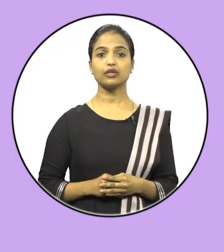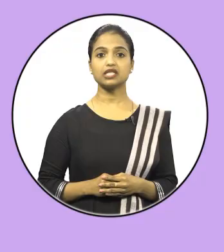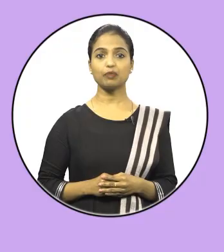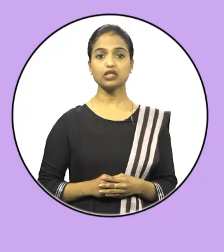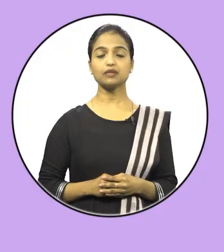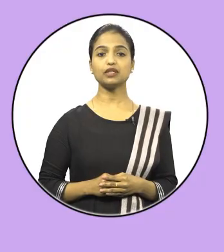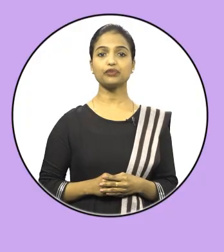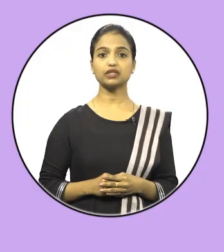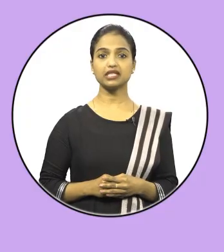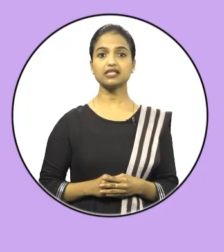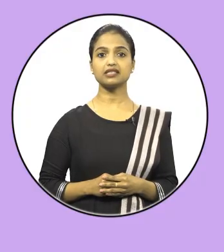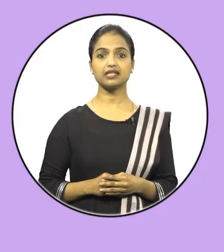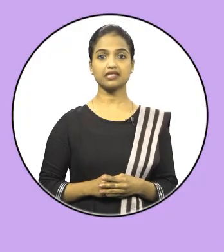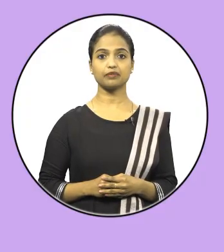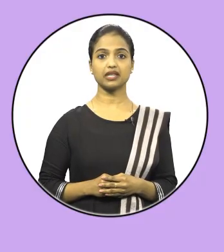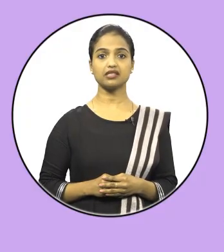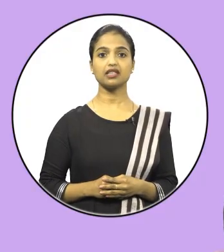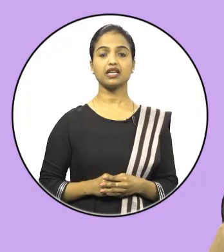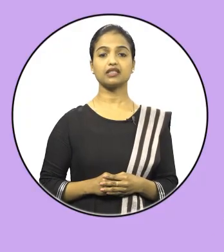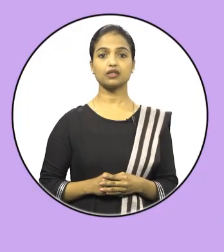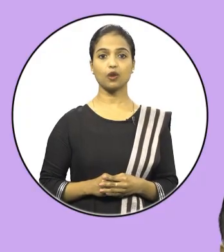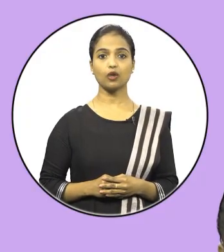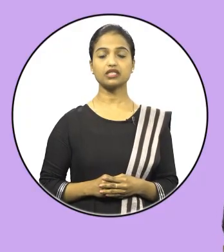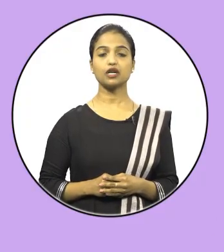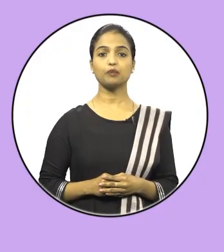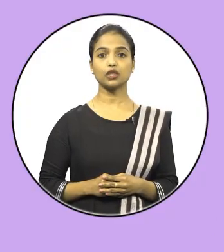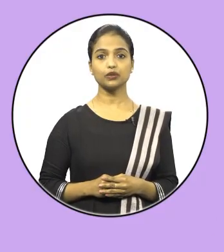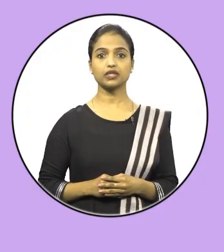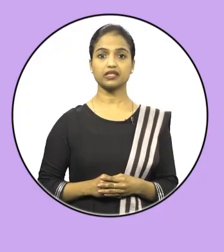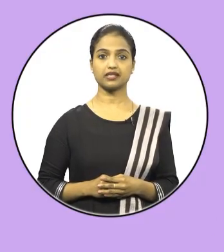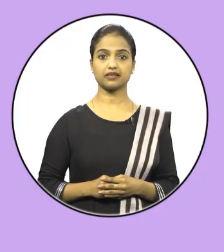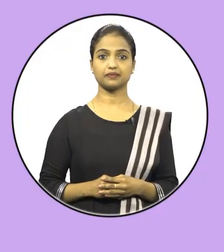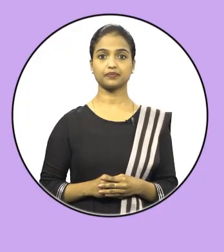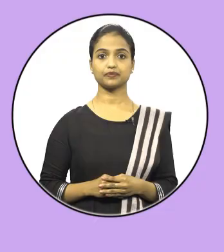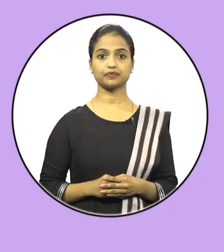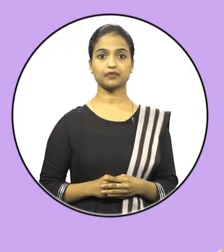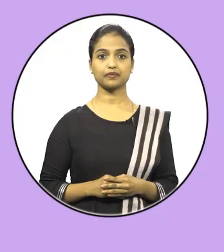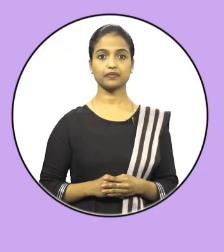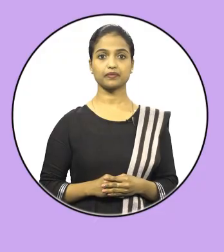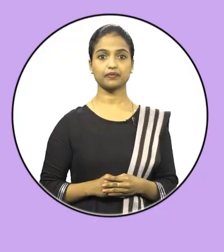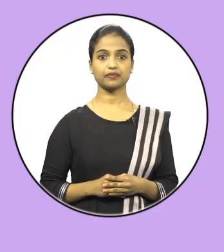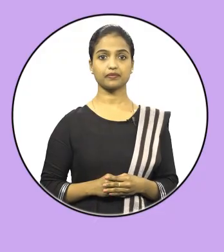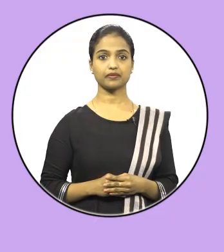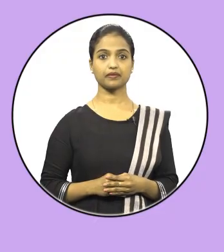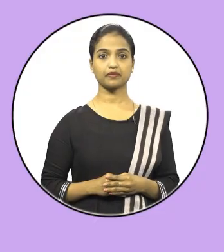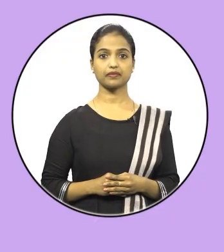substances responsible for this disturbance is called pollutants.